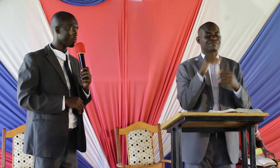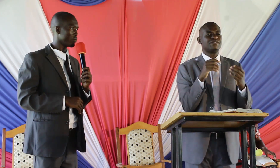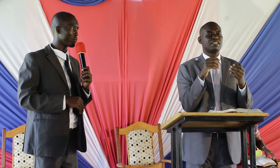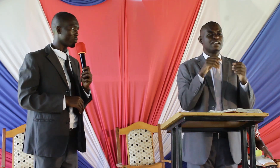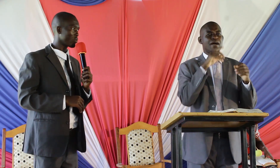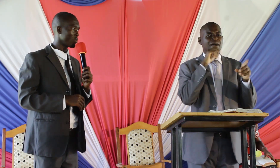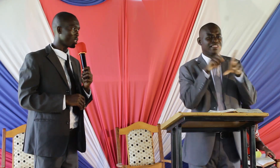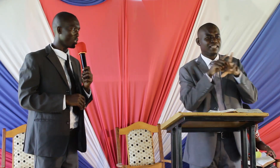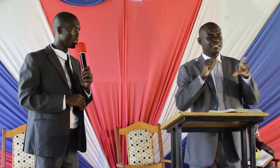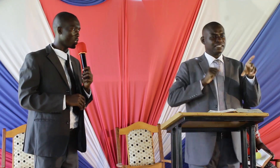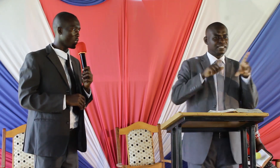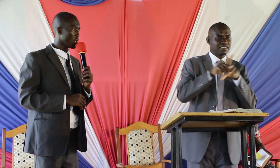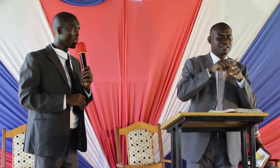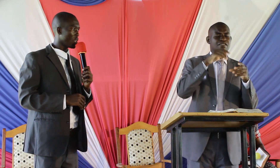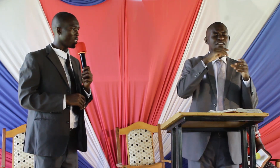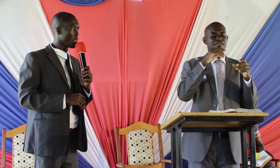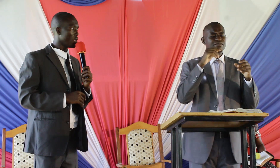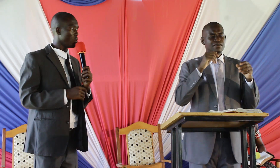things.